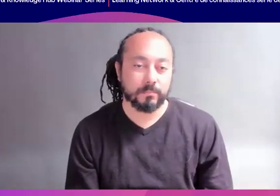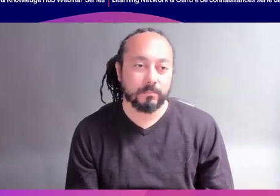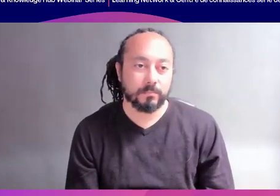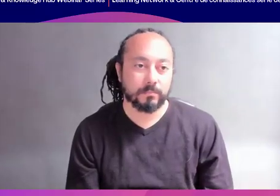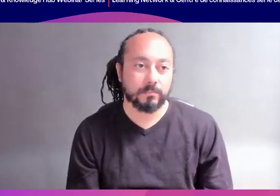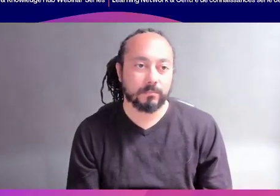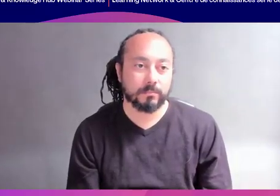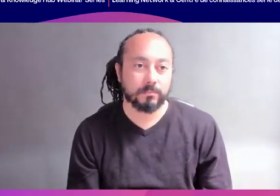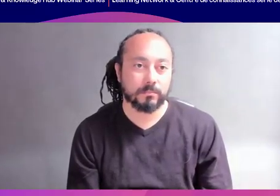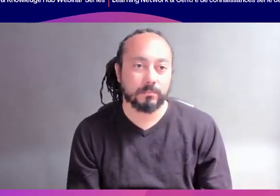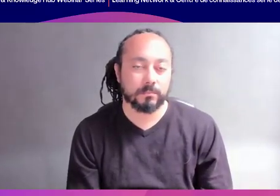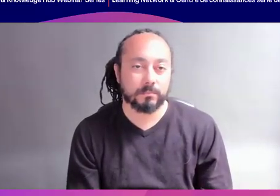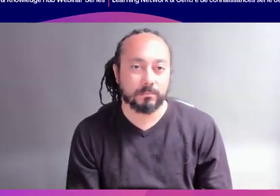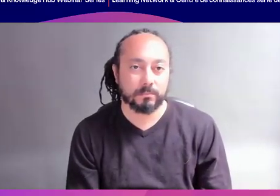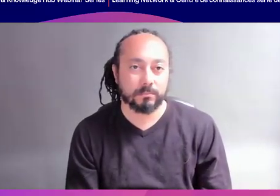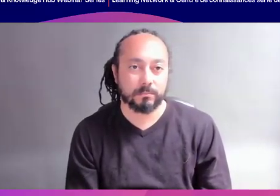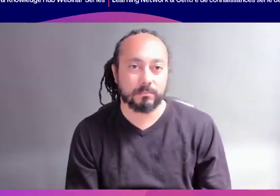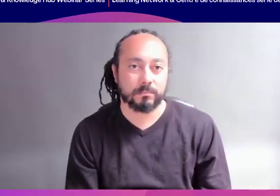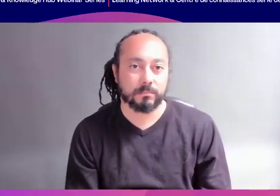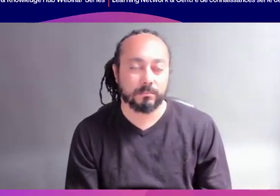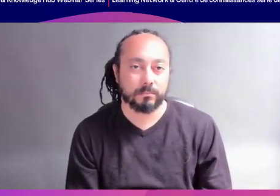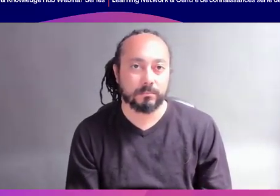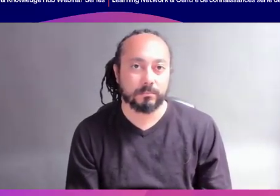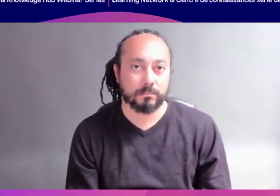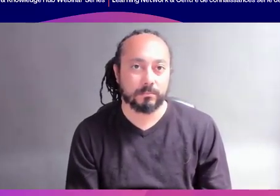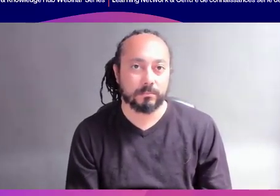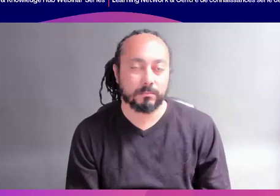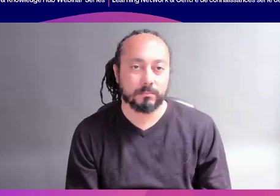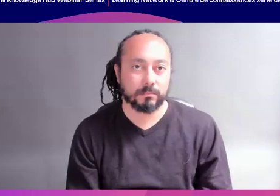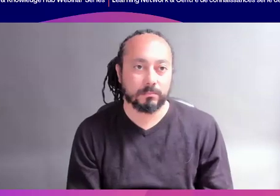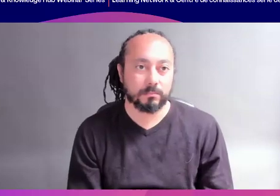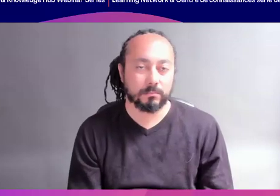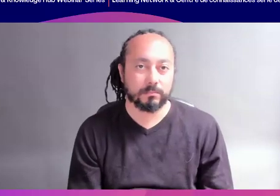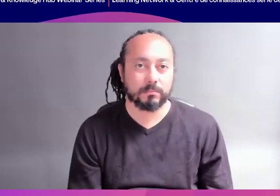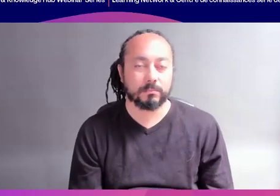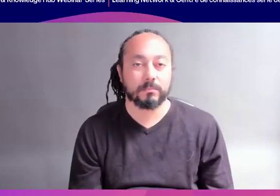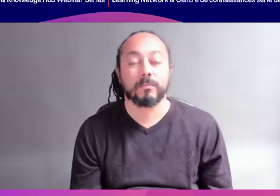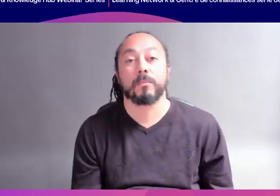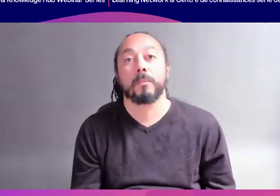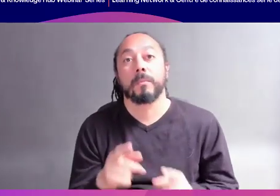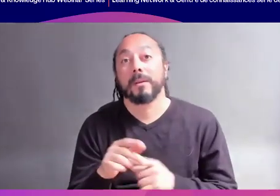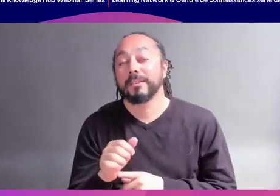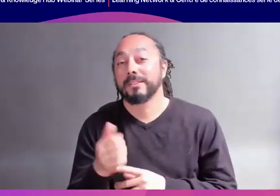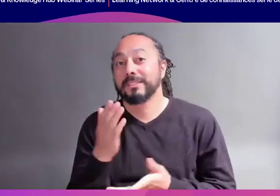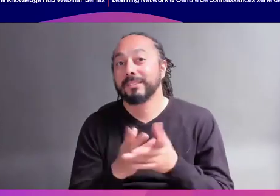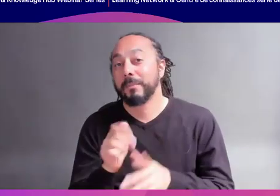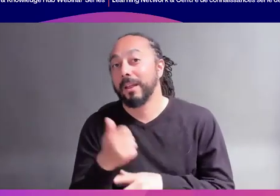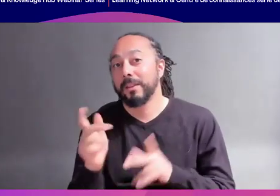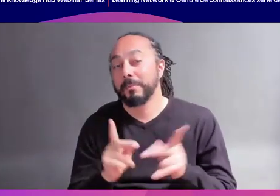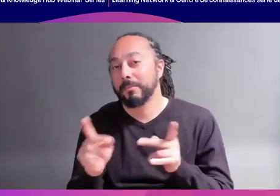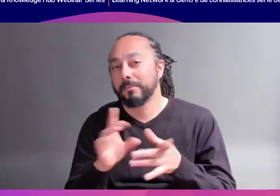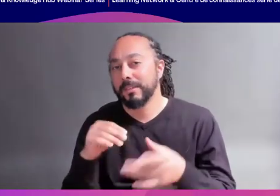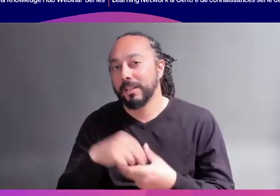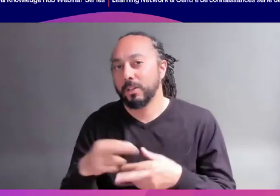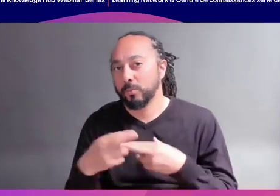I'm picking up on a couple of threads, but one of the threads that Leanne, you started, but other people have also put in the room, is really that